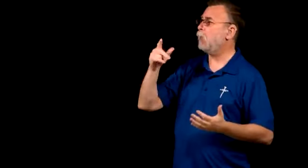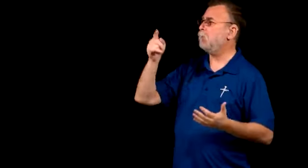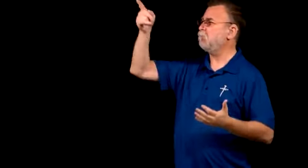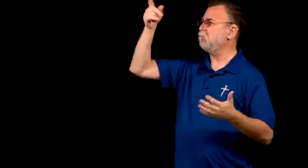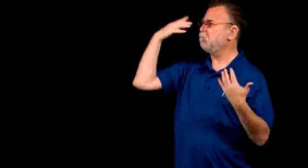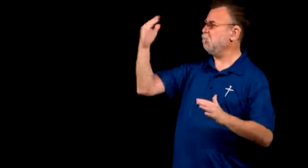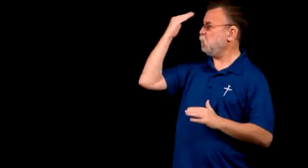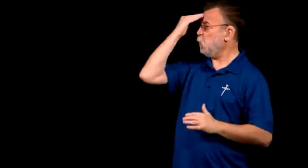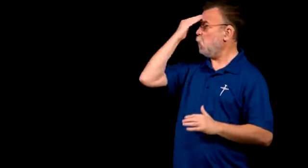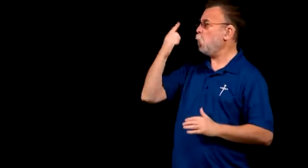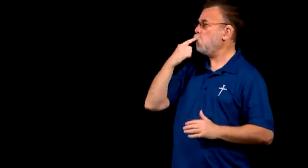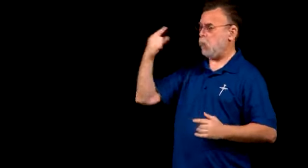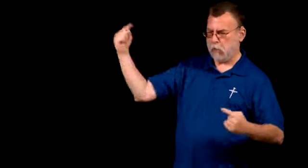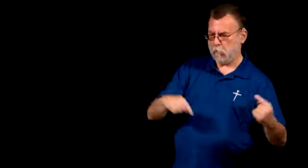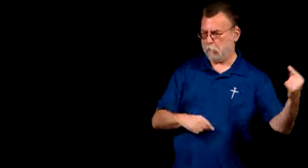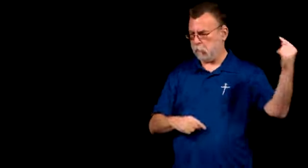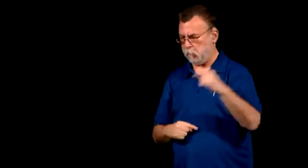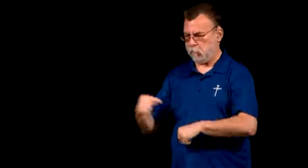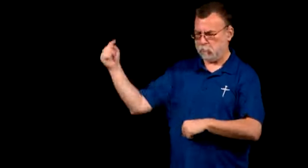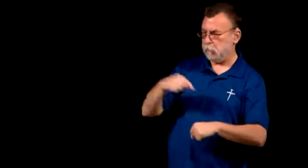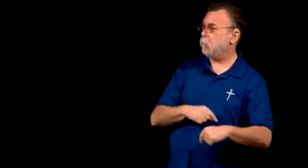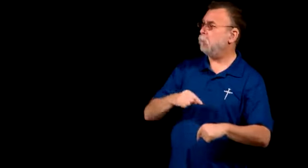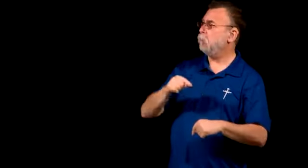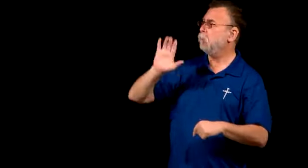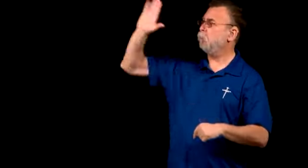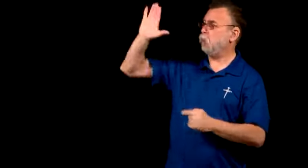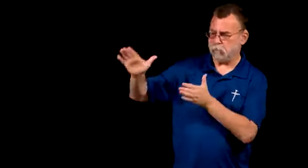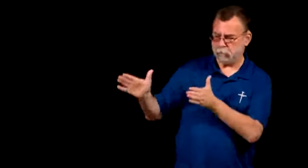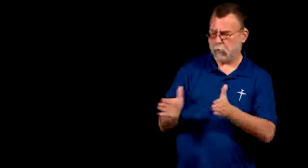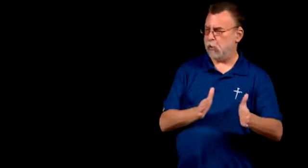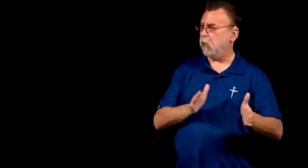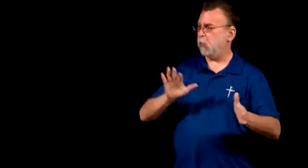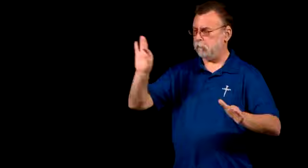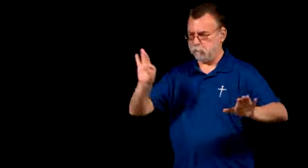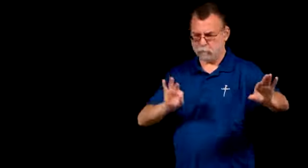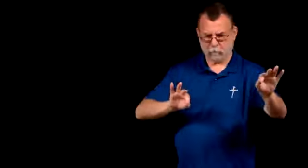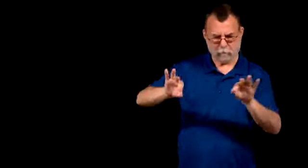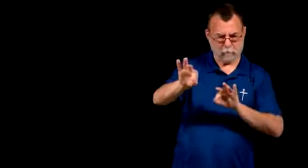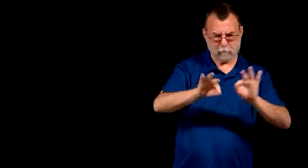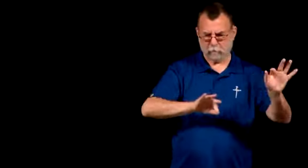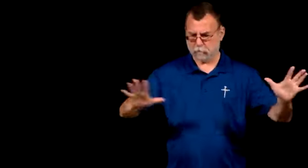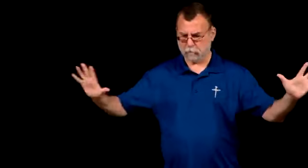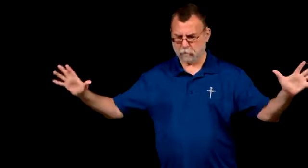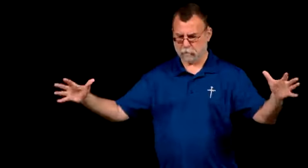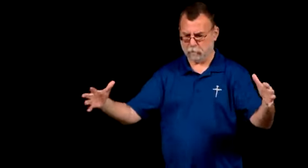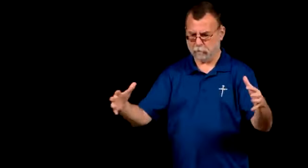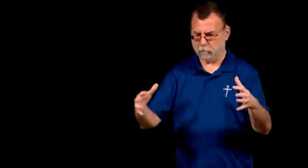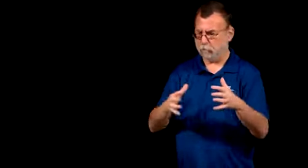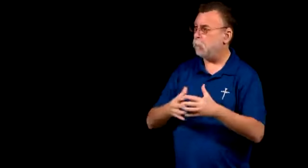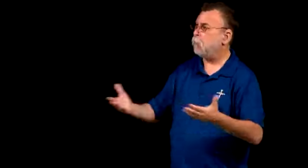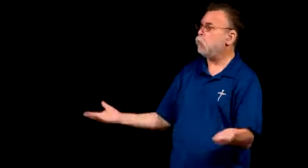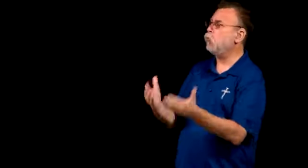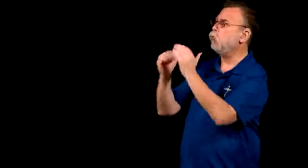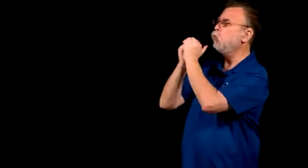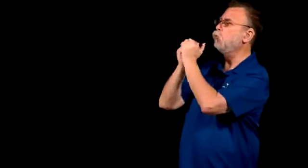Thank you, Heavenly Father, for what I have seen and what I know from you to help bring all these people together. I know this